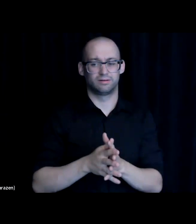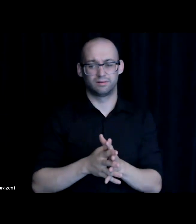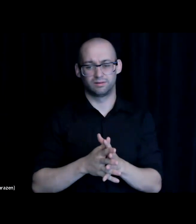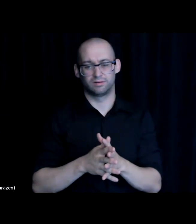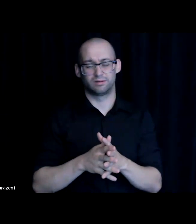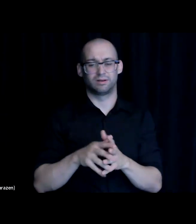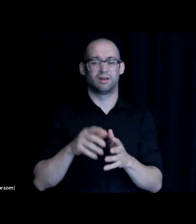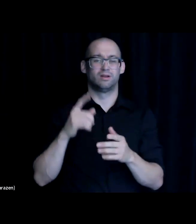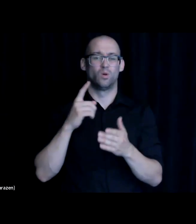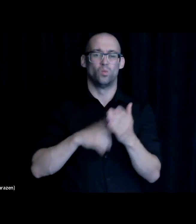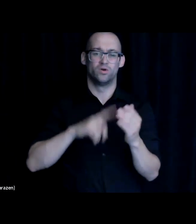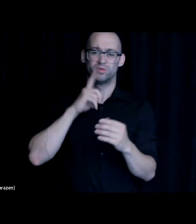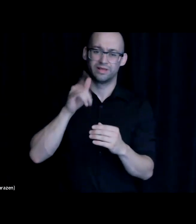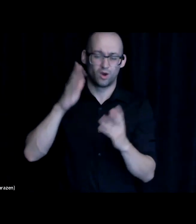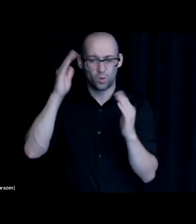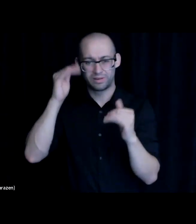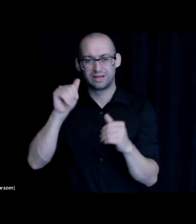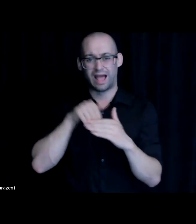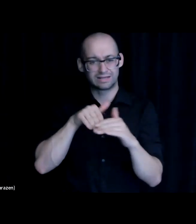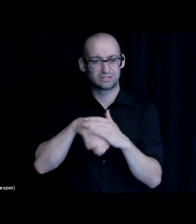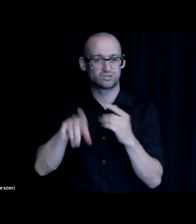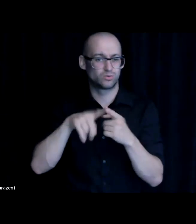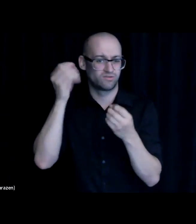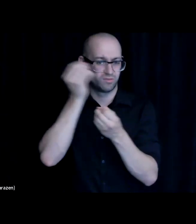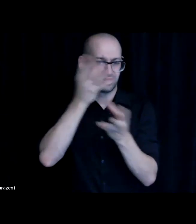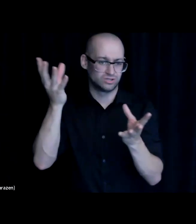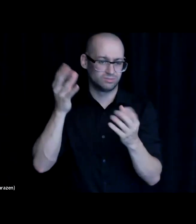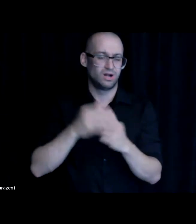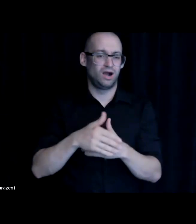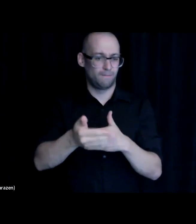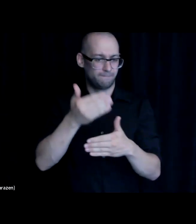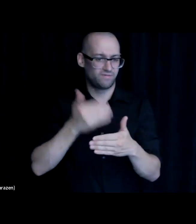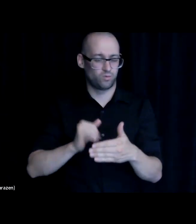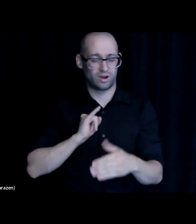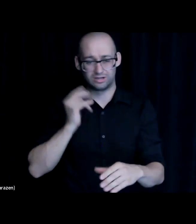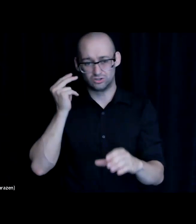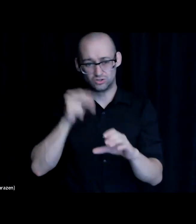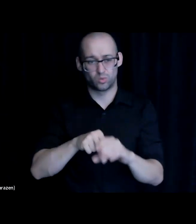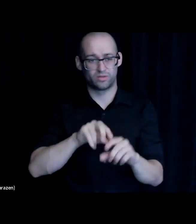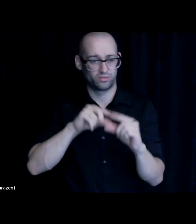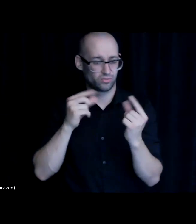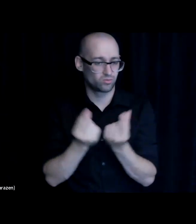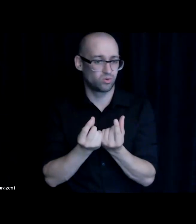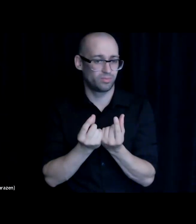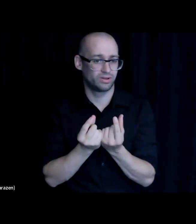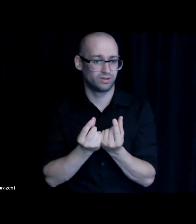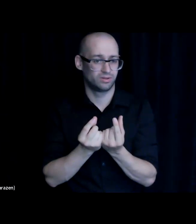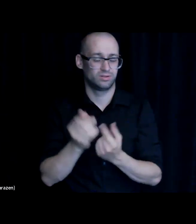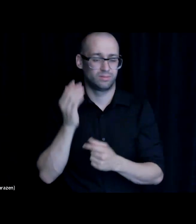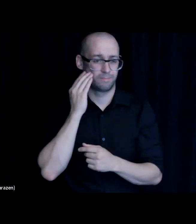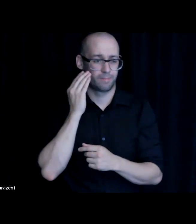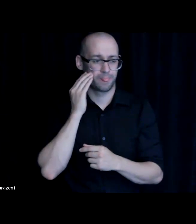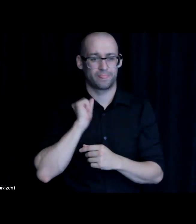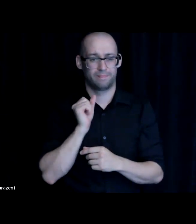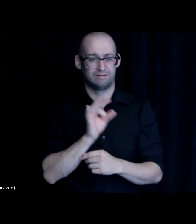And what really helps is just access to information. Like before I was joining the group here and met, the staff